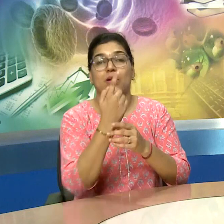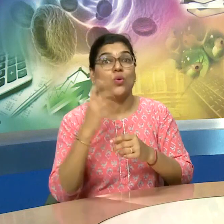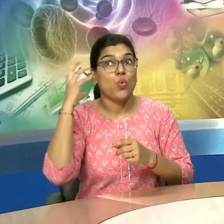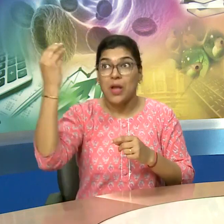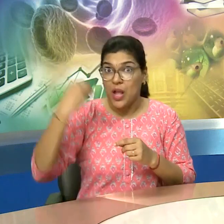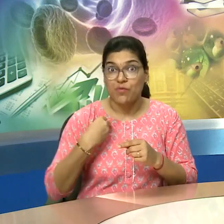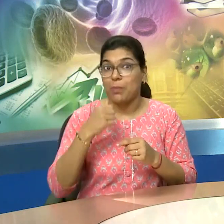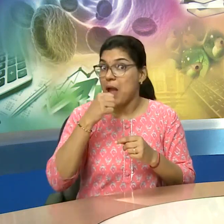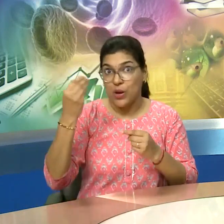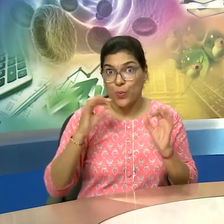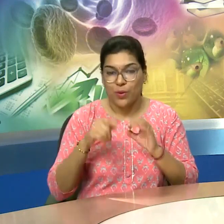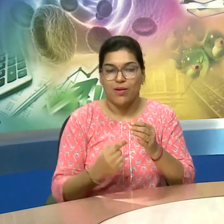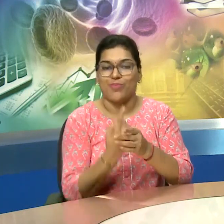keep a hold of the soil